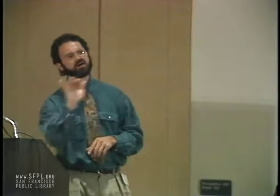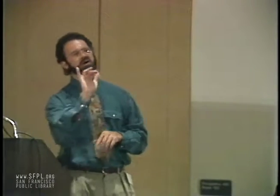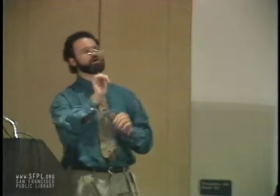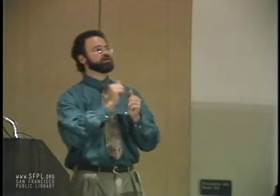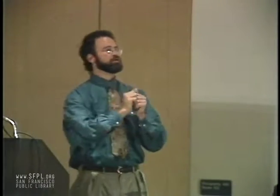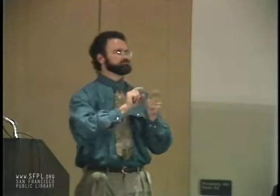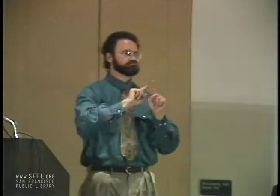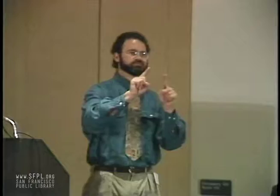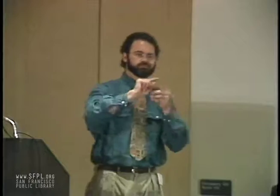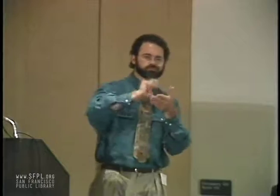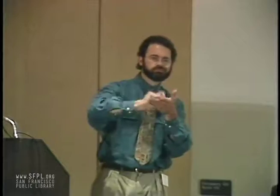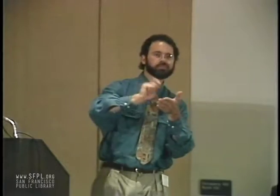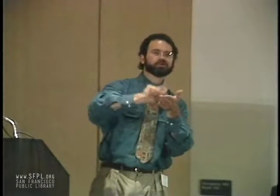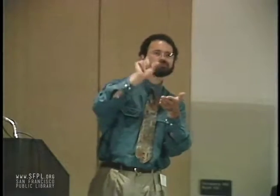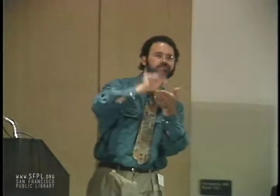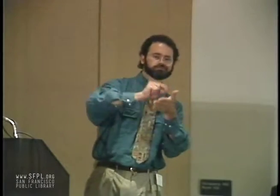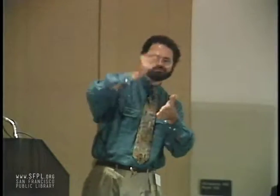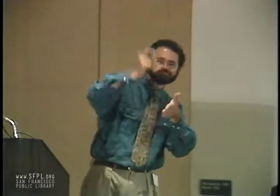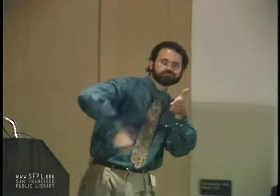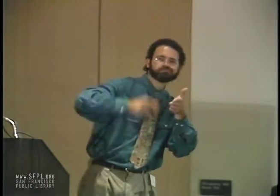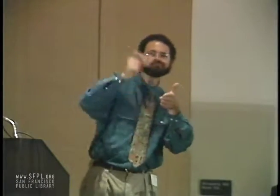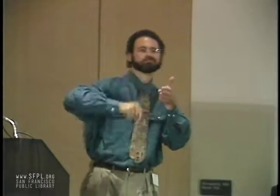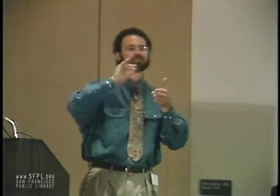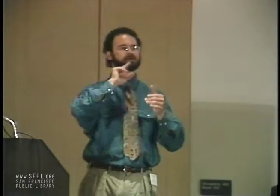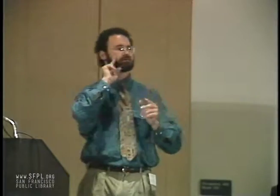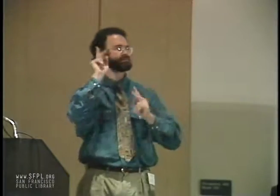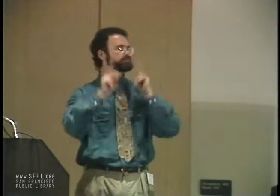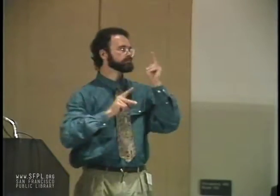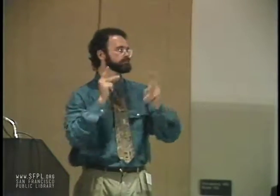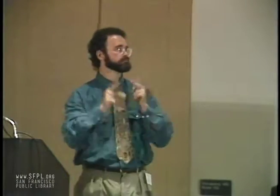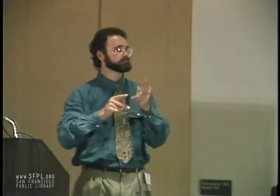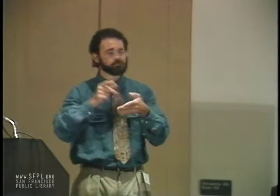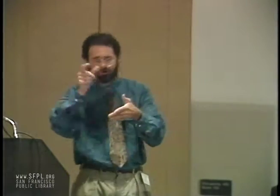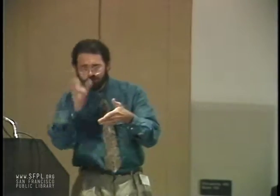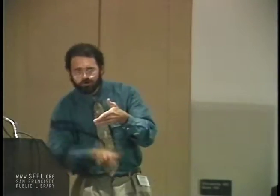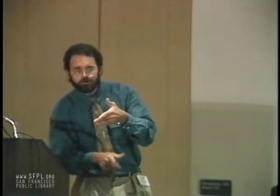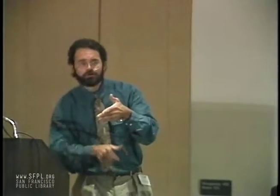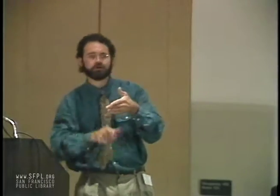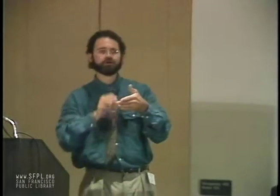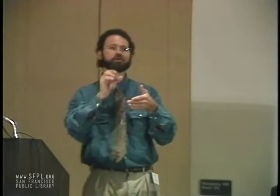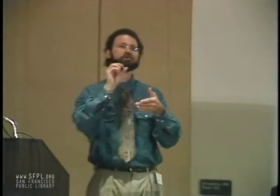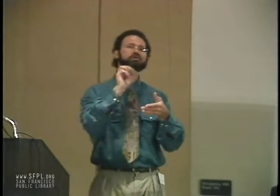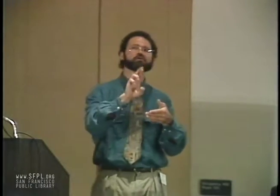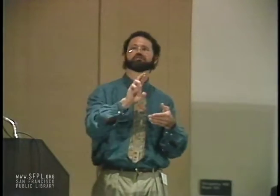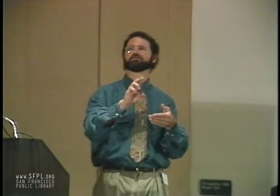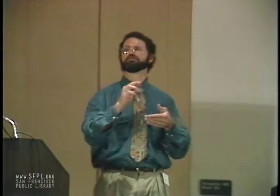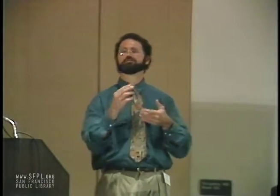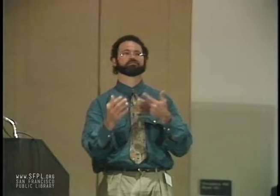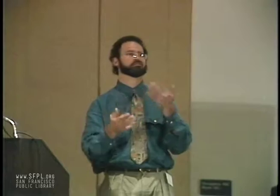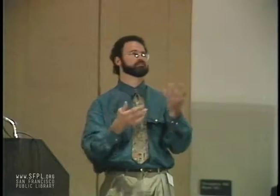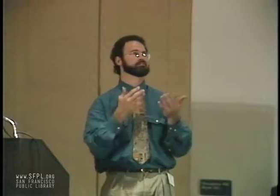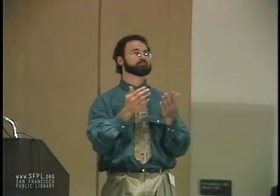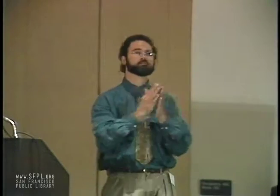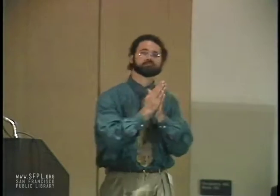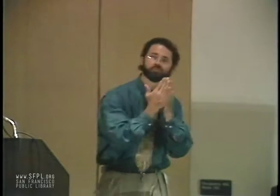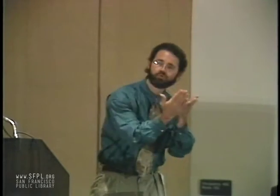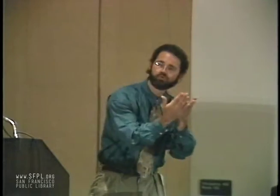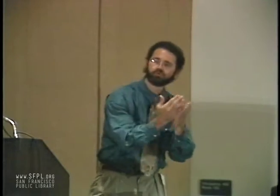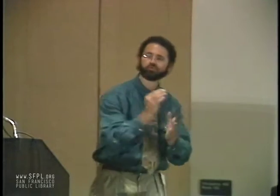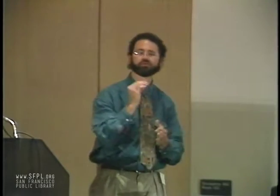better understand our world. You also see it in writings, articles, or that